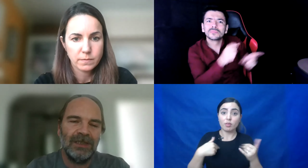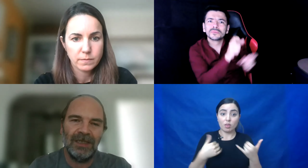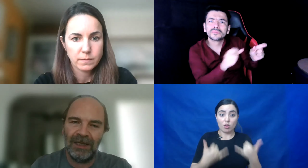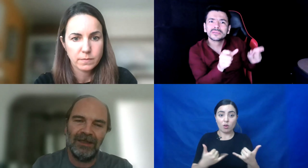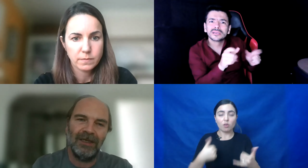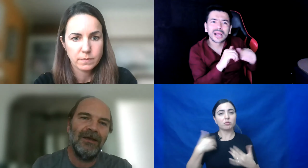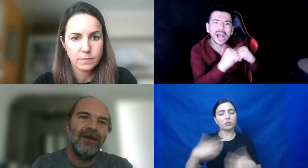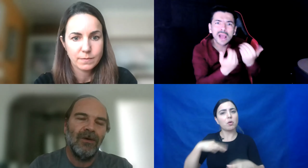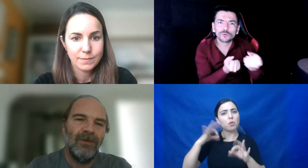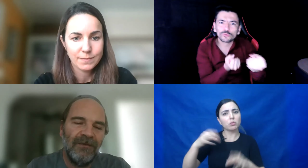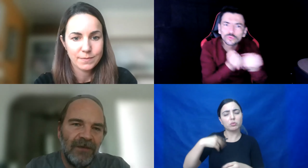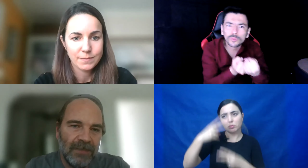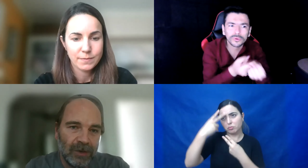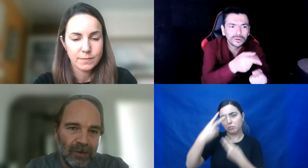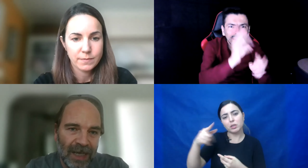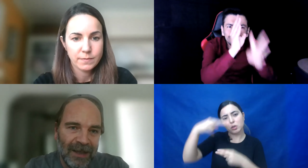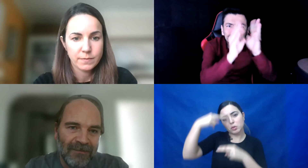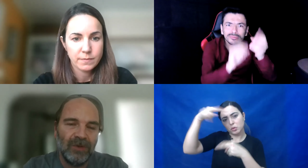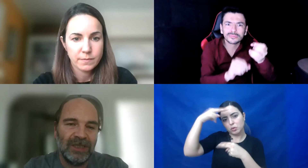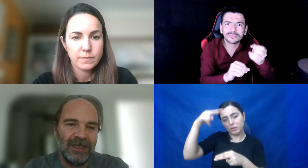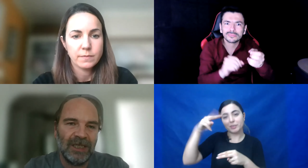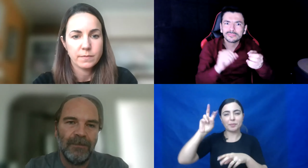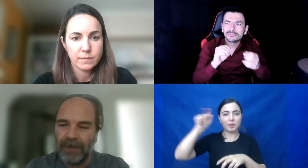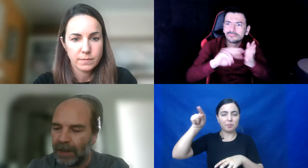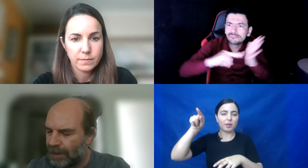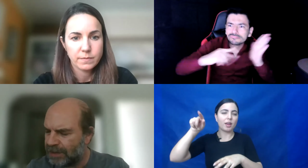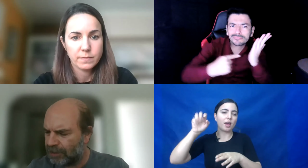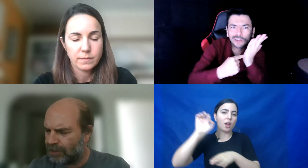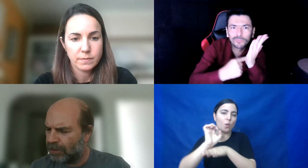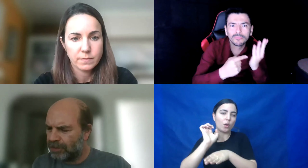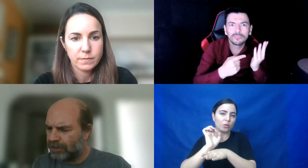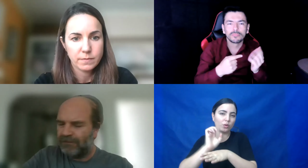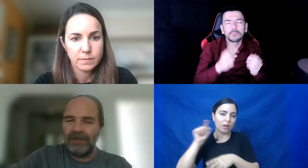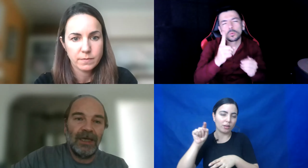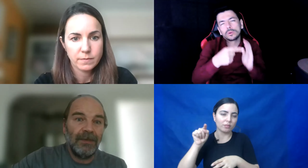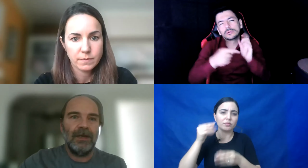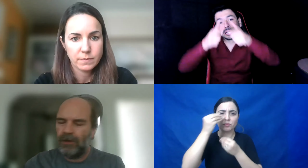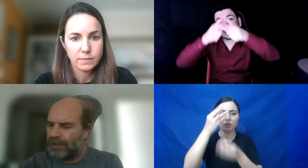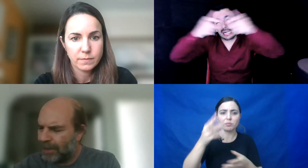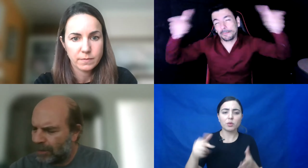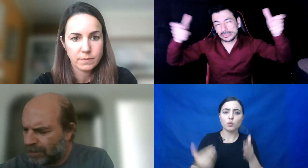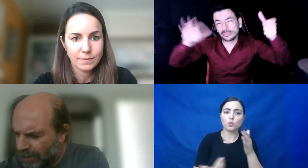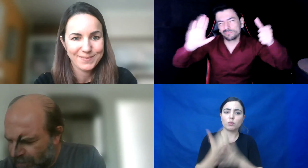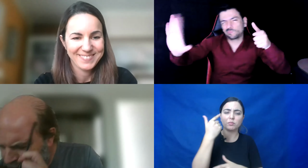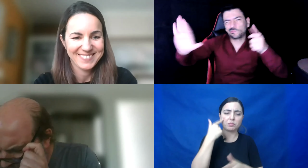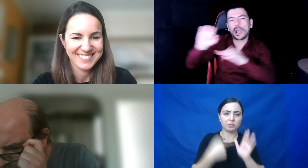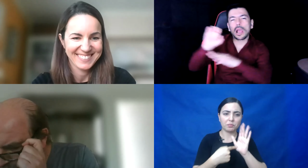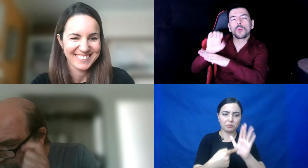there is no venture capital that is willing to